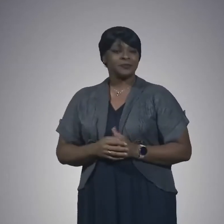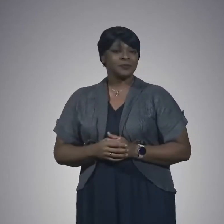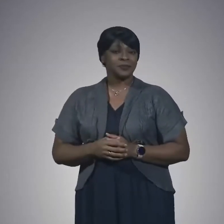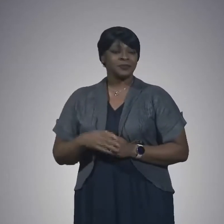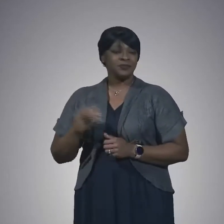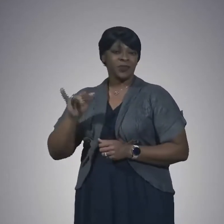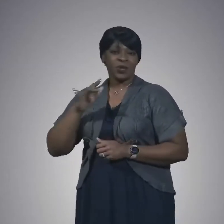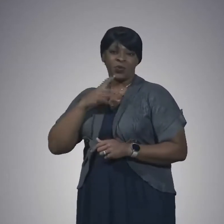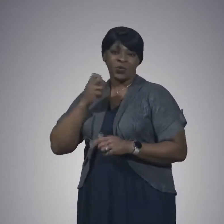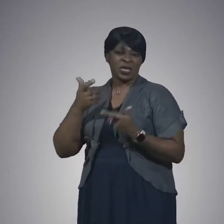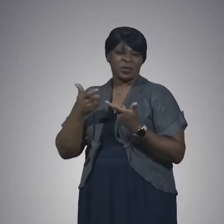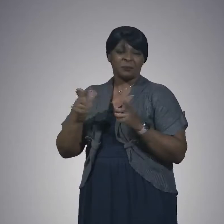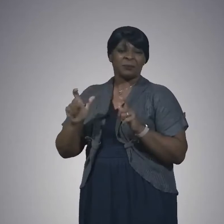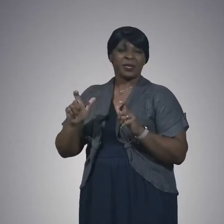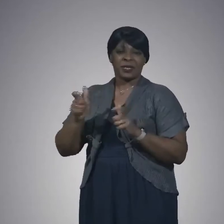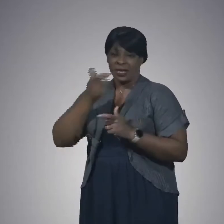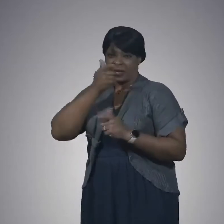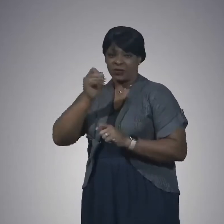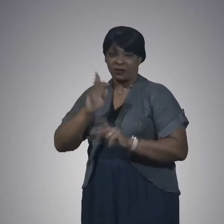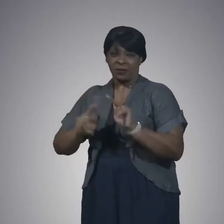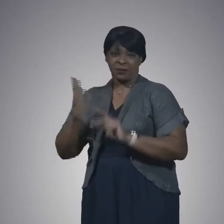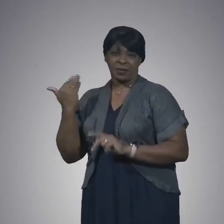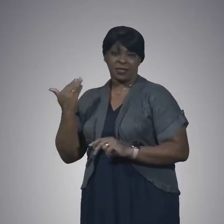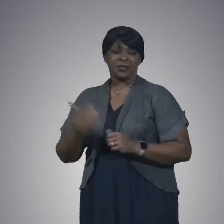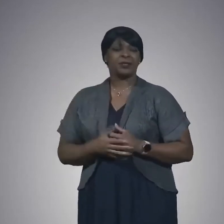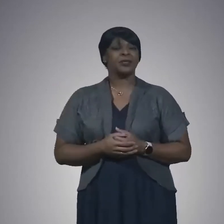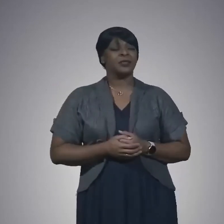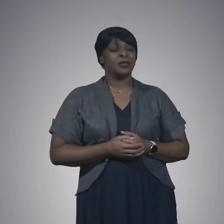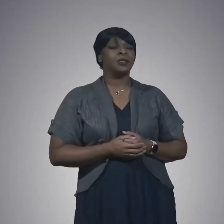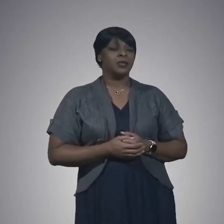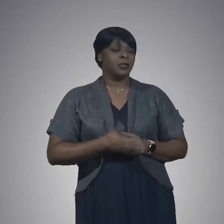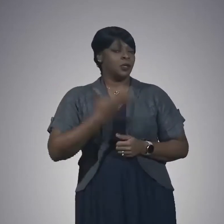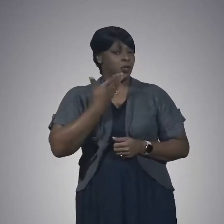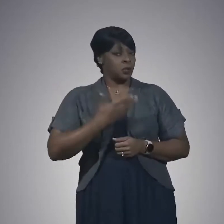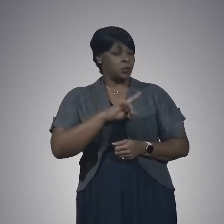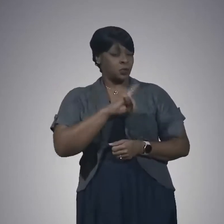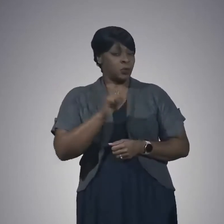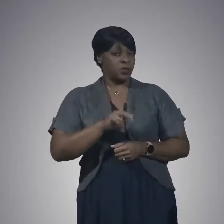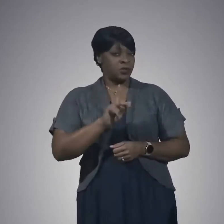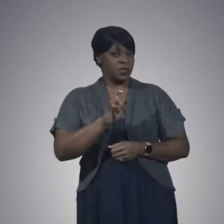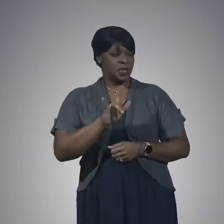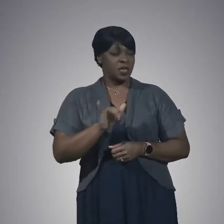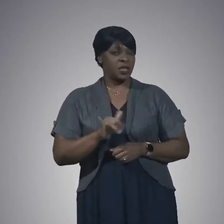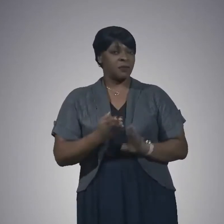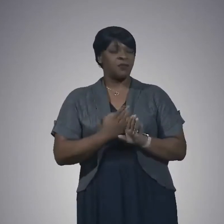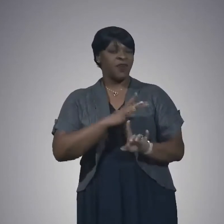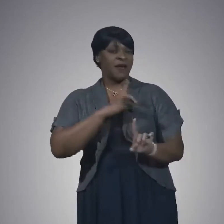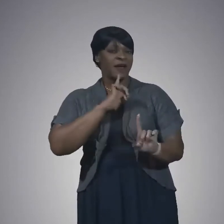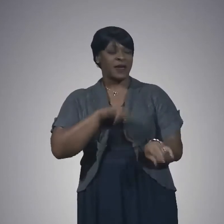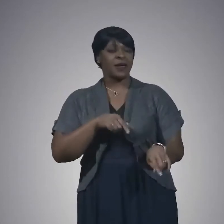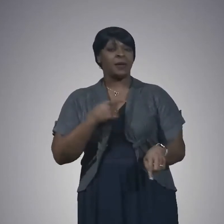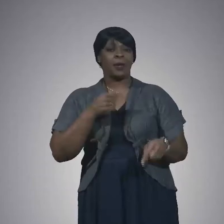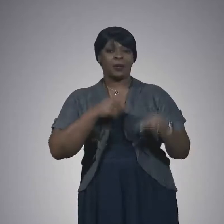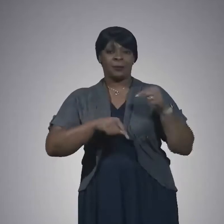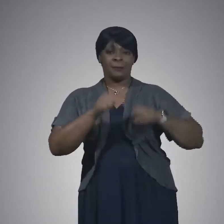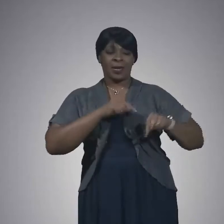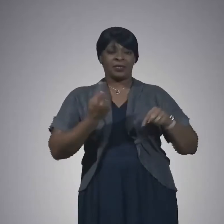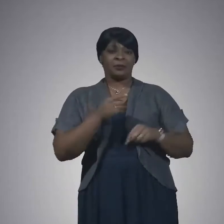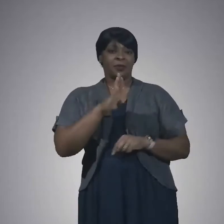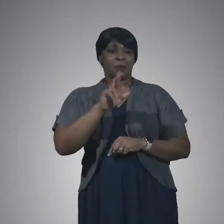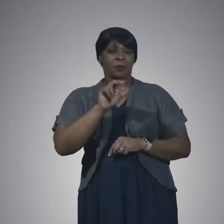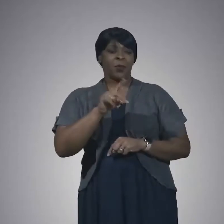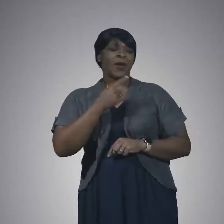it was such an interest of people? Yeah, that's a really good question, Kelly. And before I answer it, let me come back to something that Brad